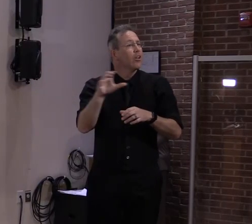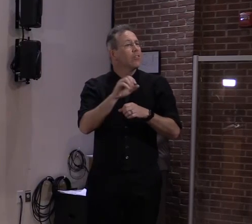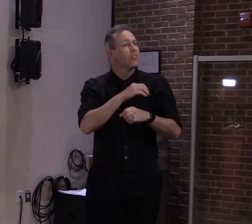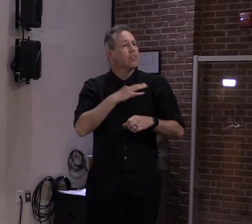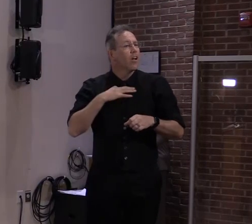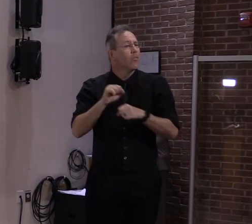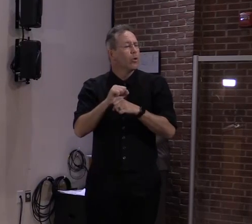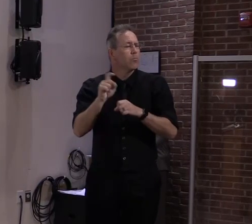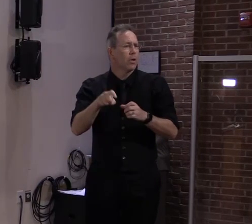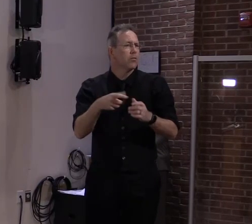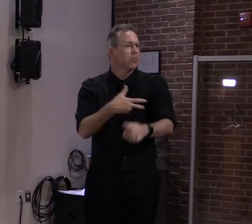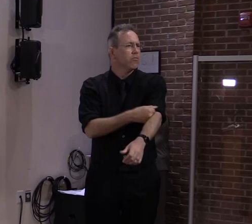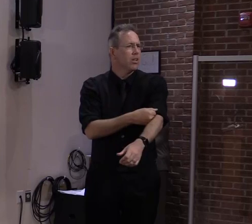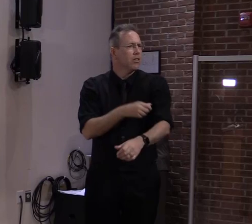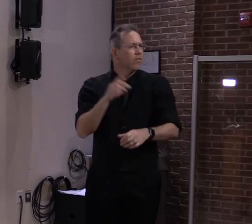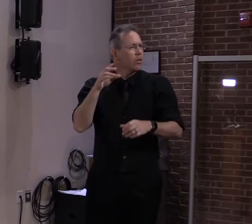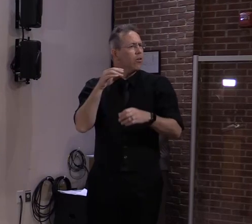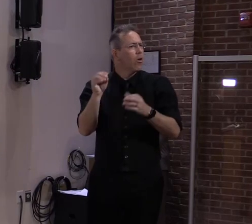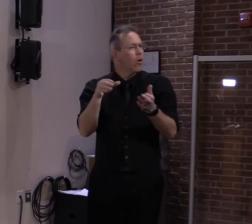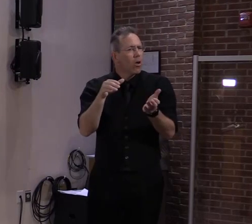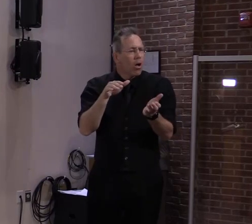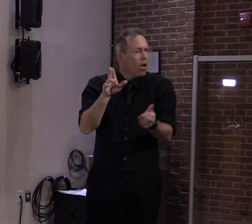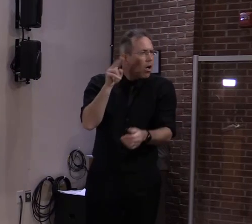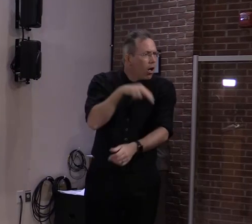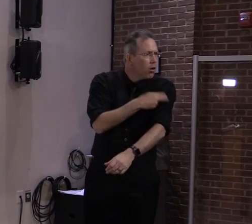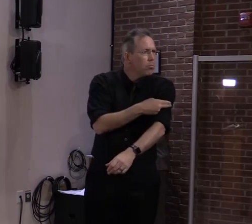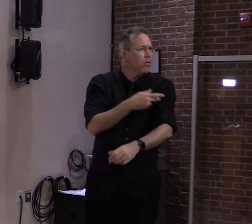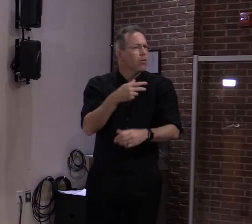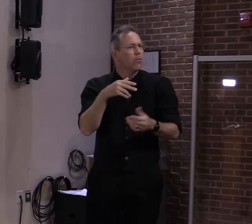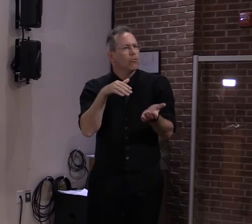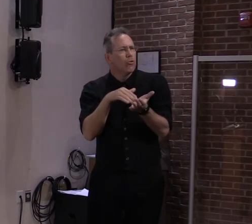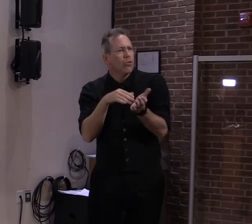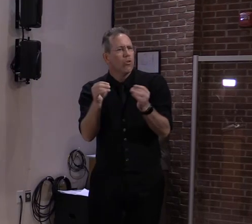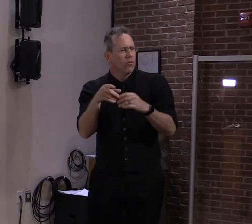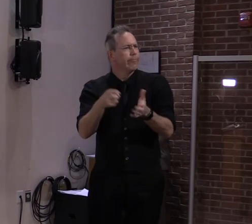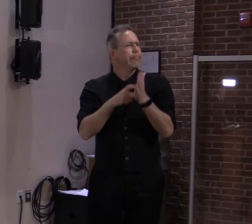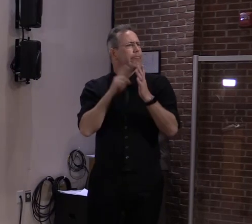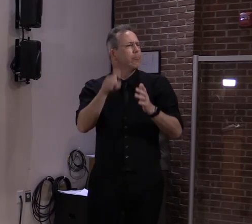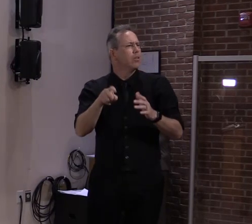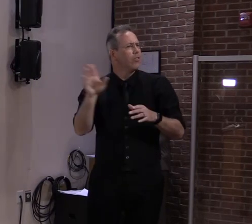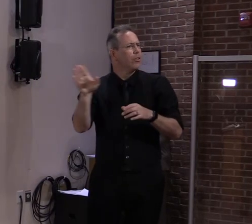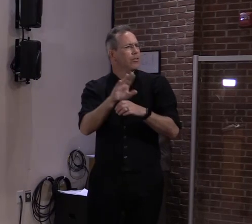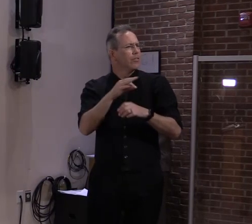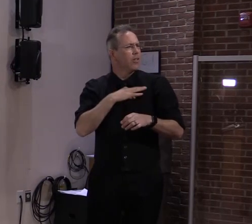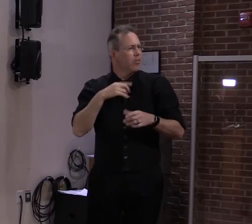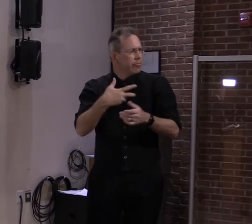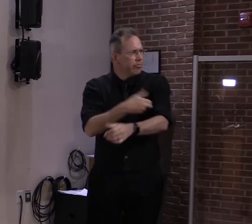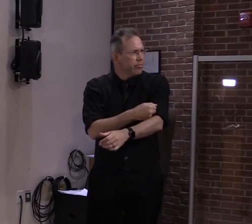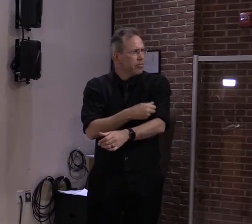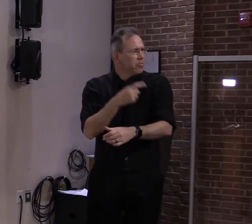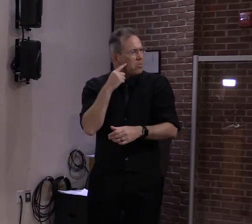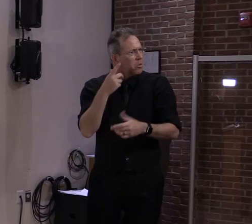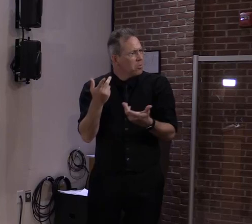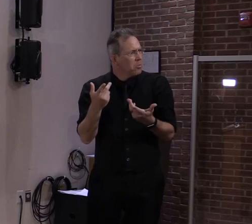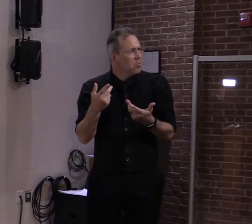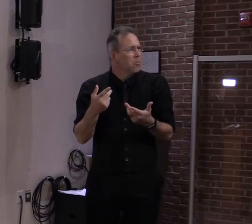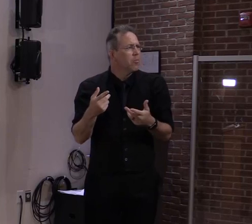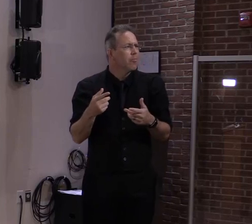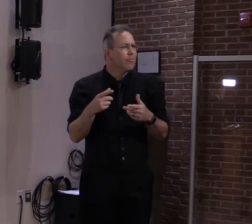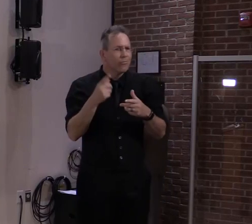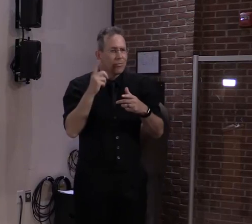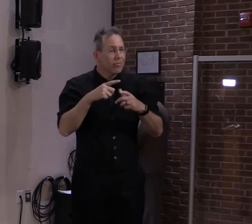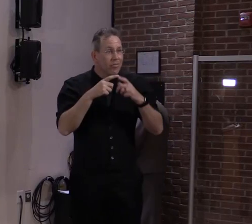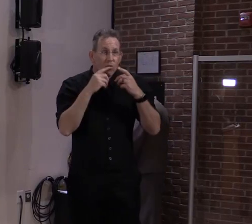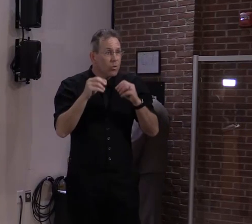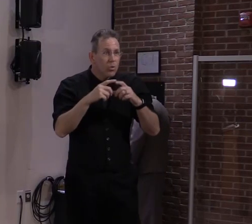shot, or if they don't have a flu shot, they have to wear a mask. So it may fall in the same guidelines as